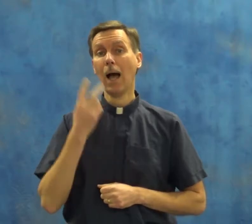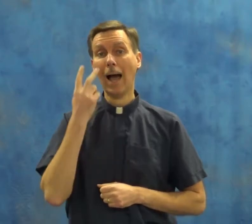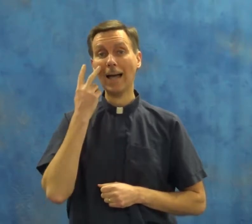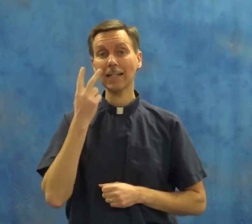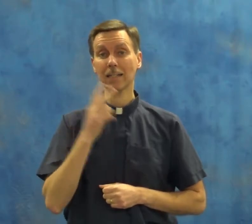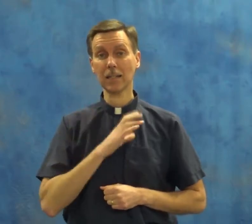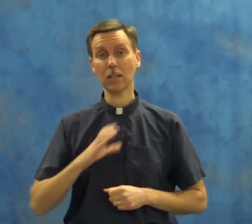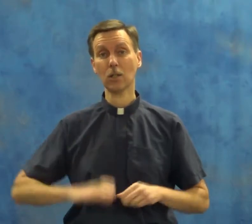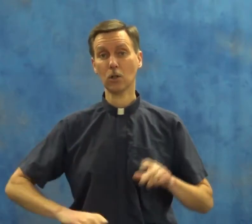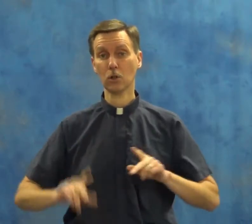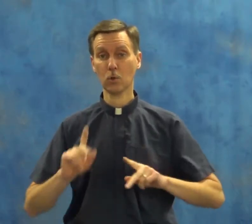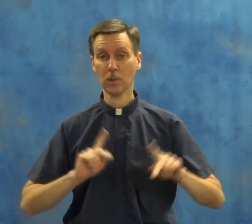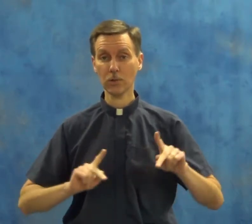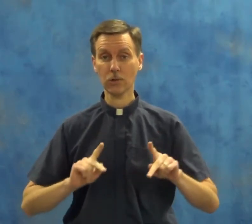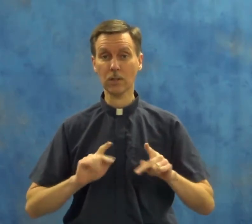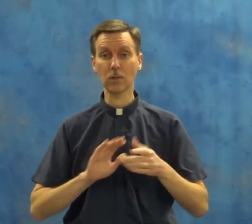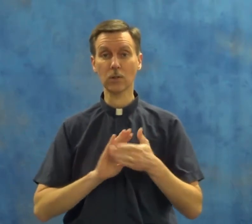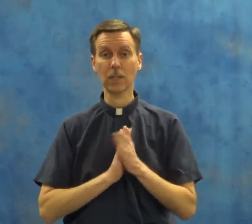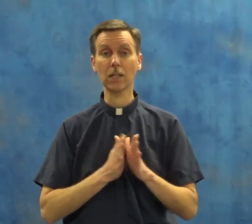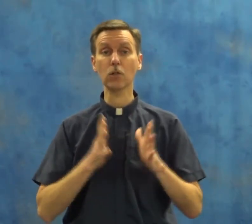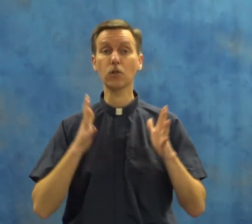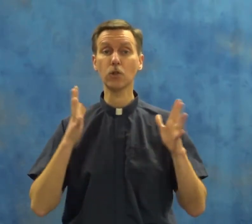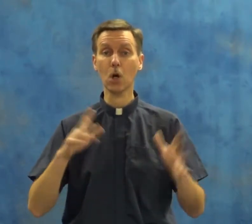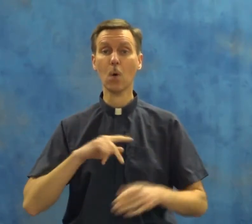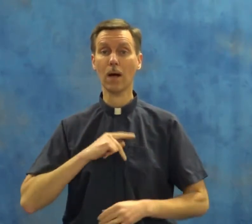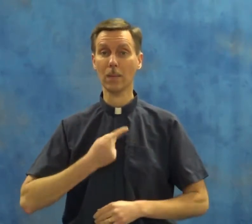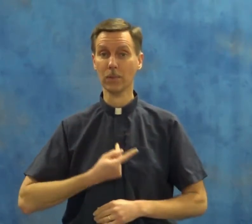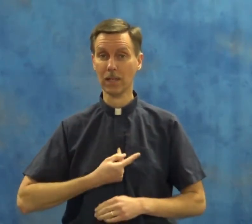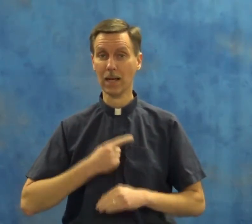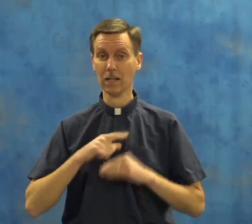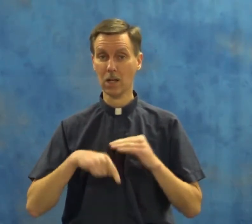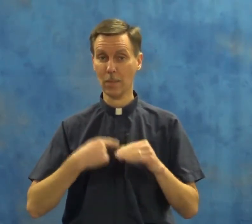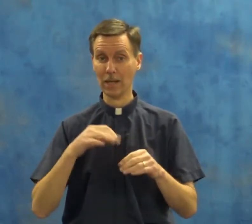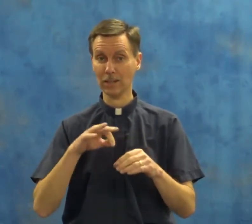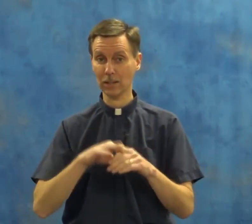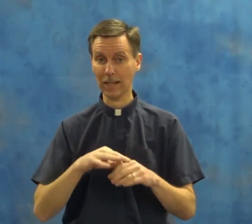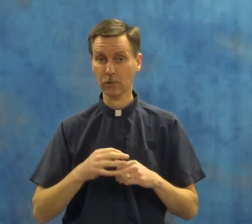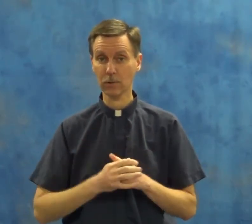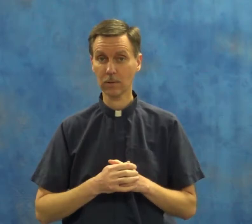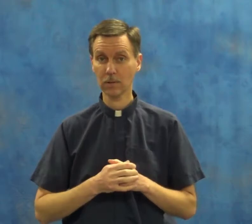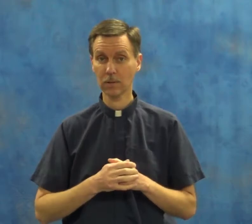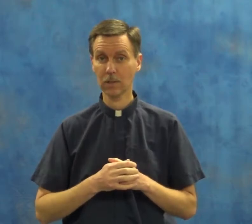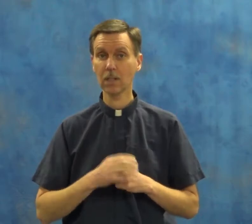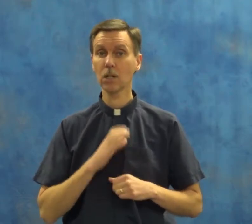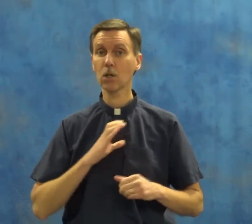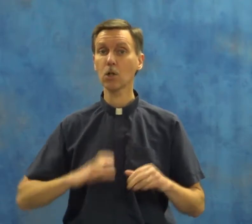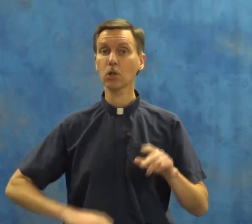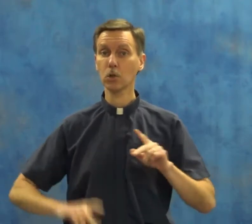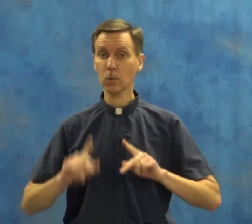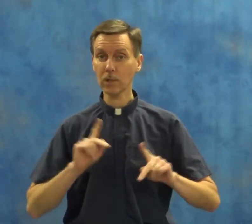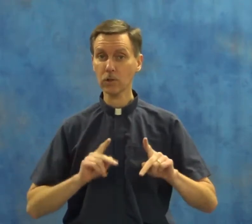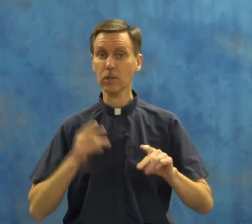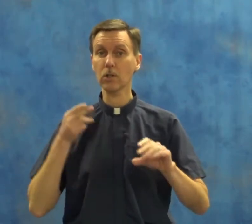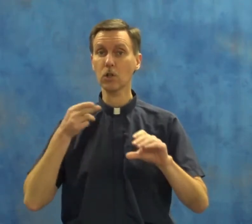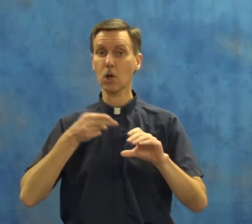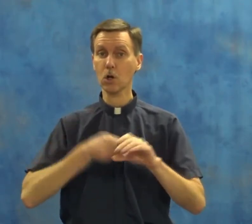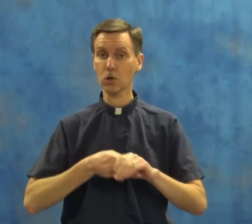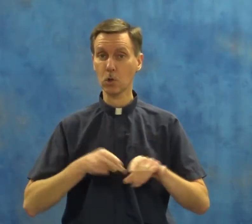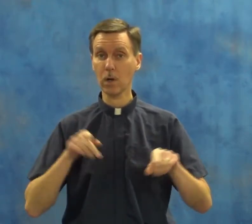I see Christians getting so upset about the election. Christians are